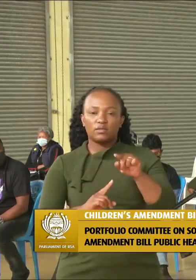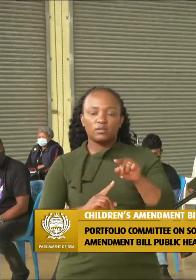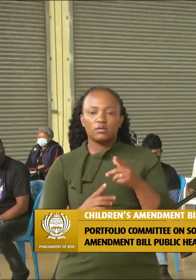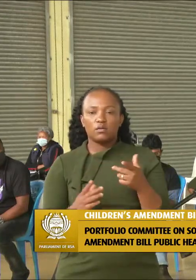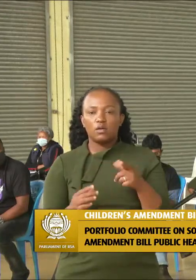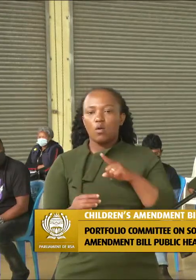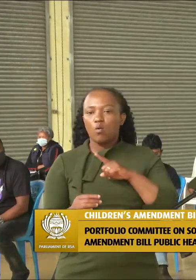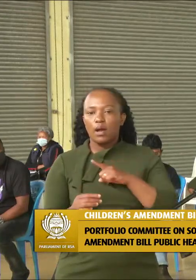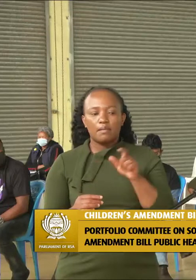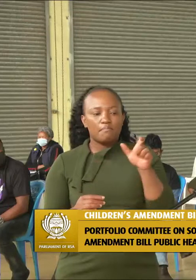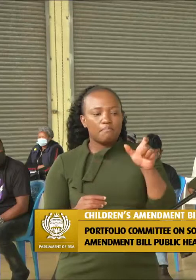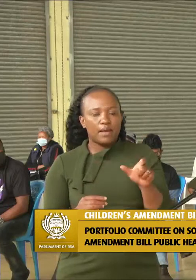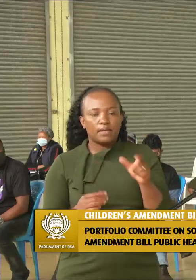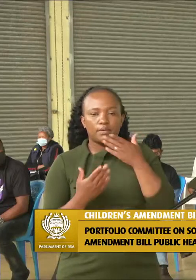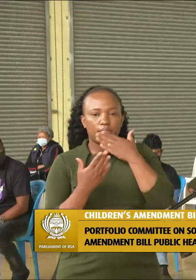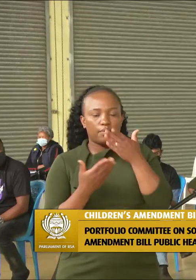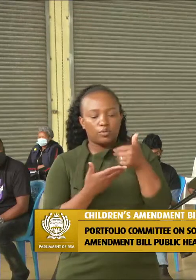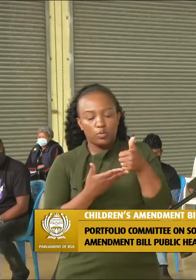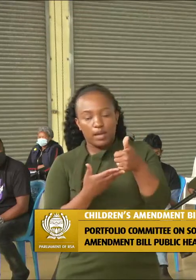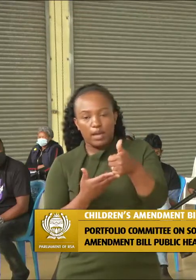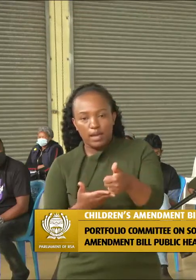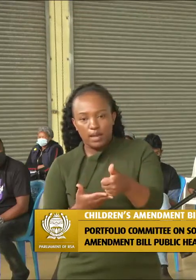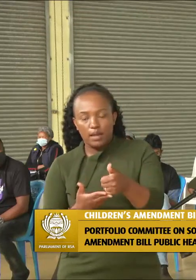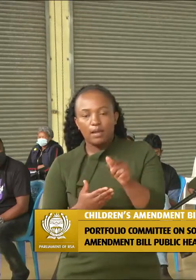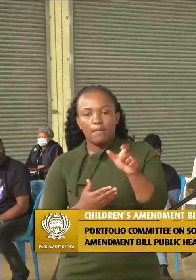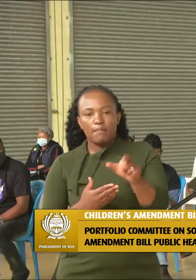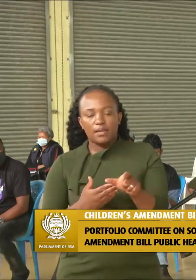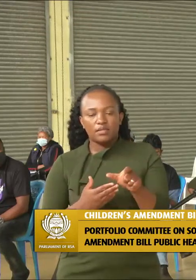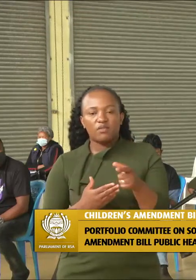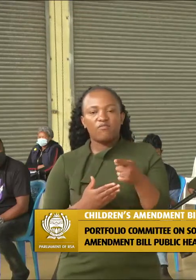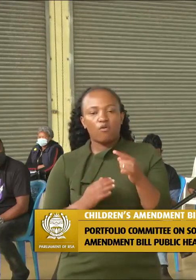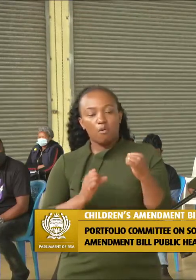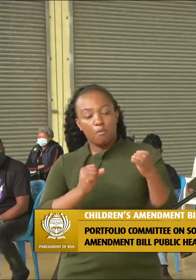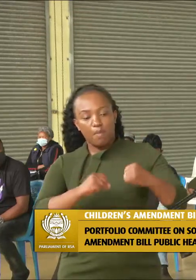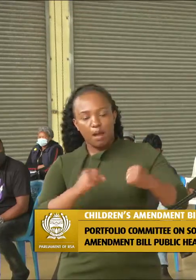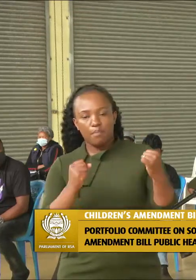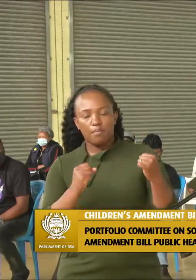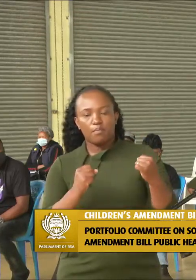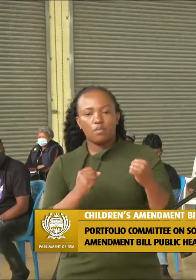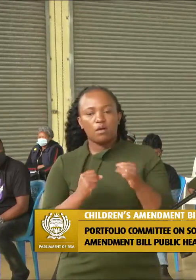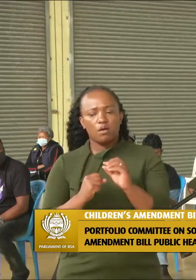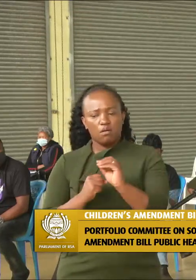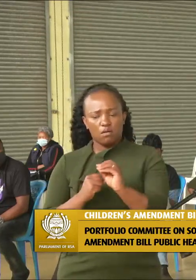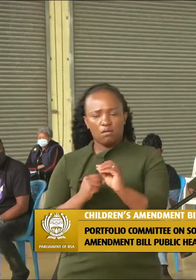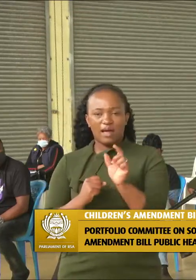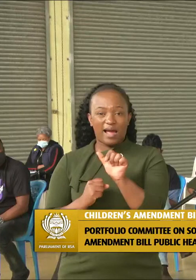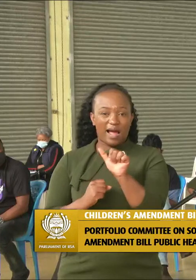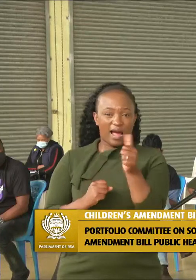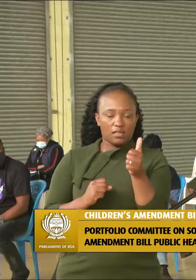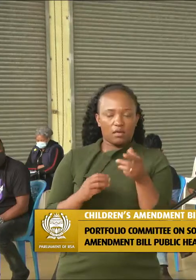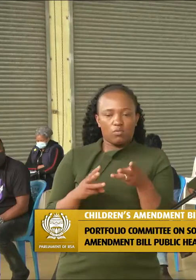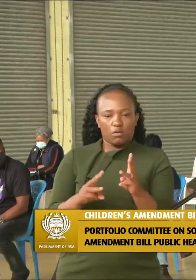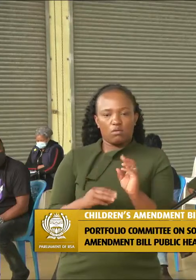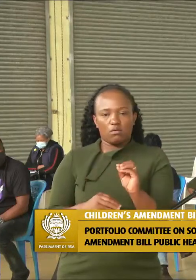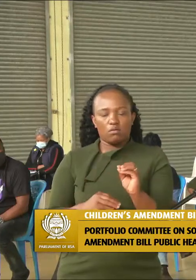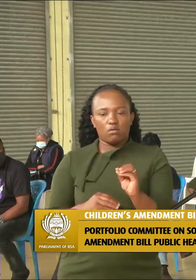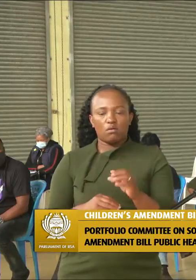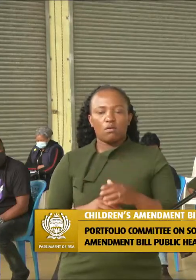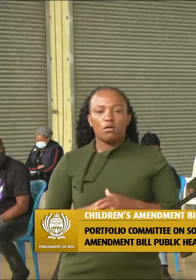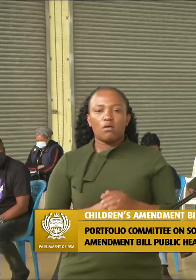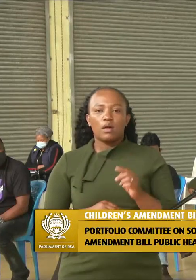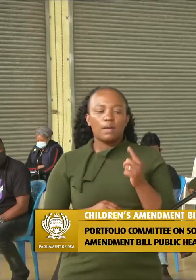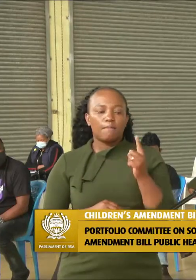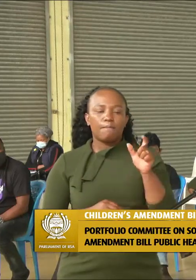is nobody to assist that particular person to consent, there is provision for alternatives. For example, a